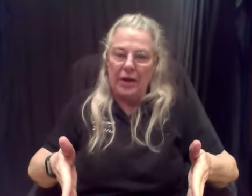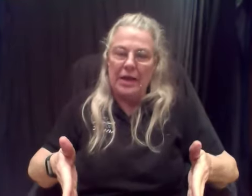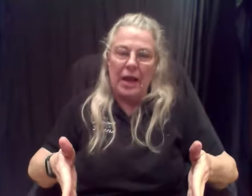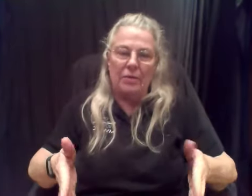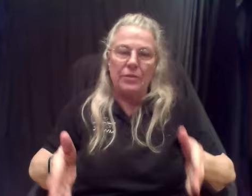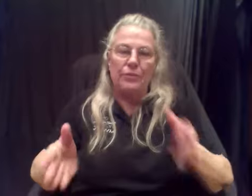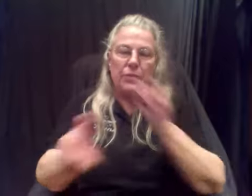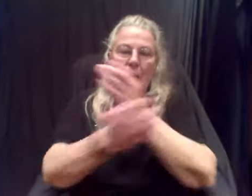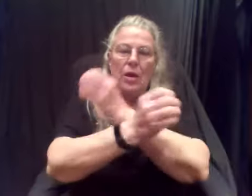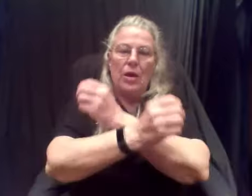down.